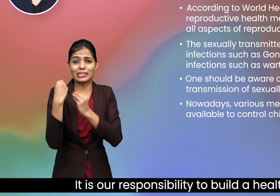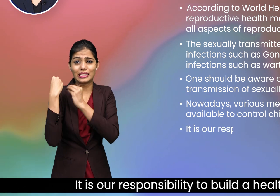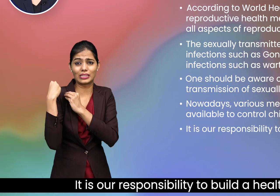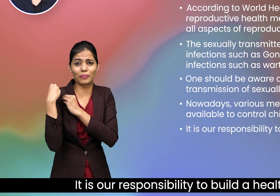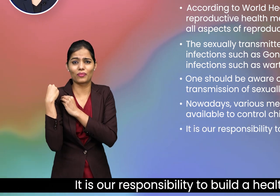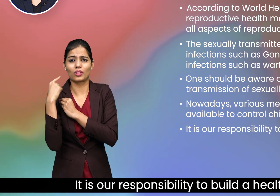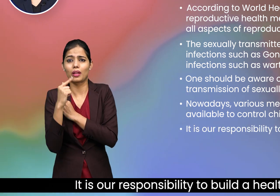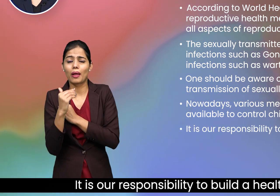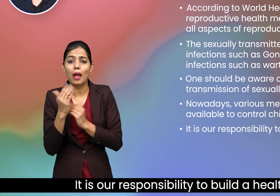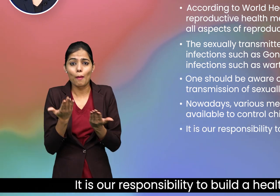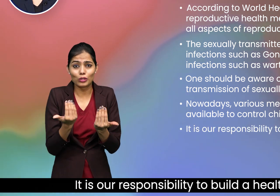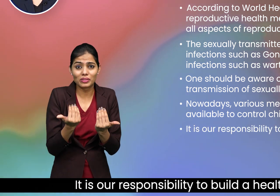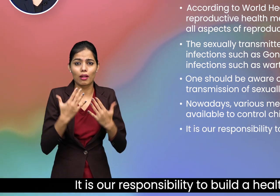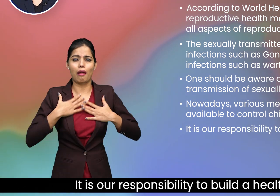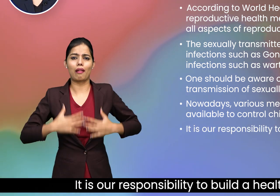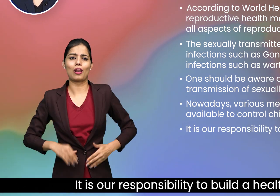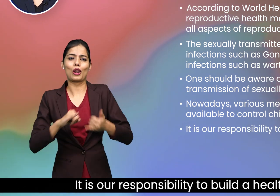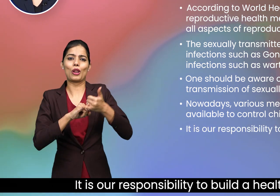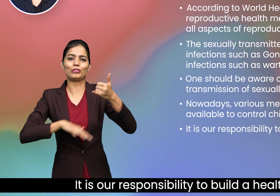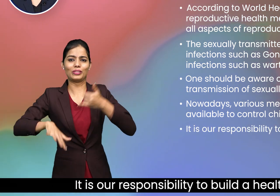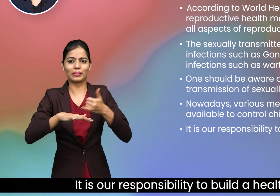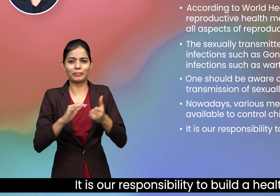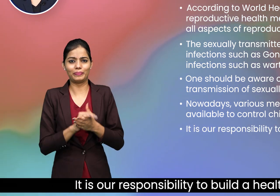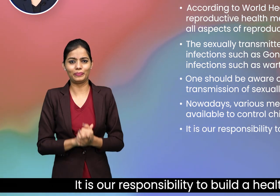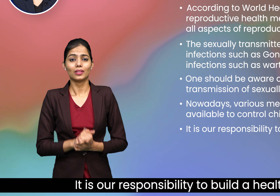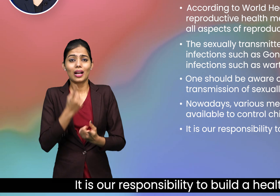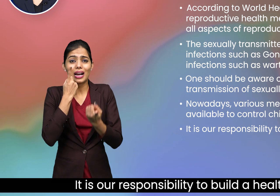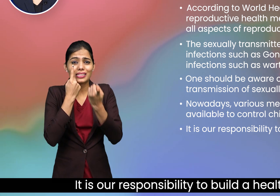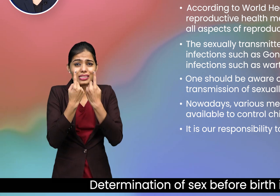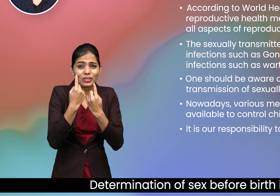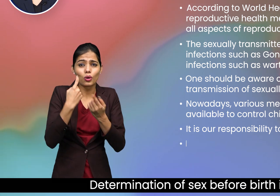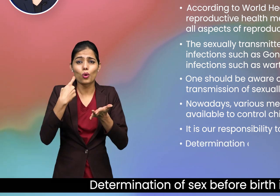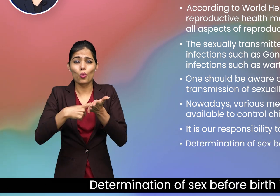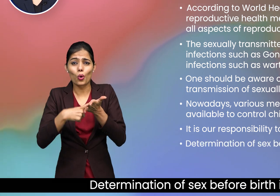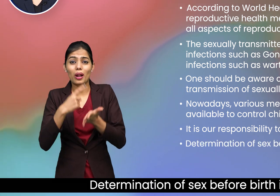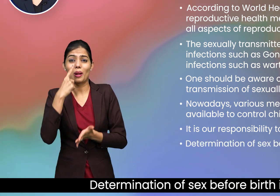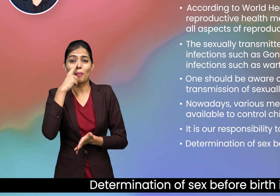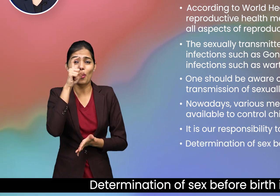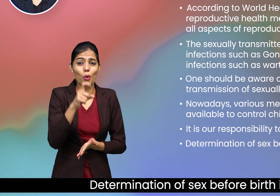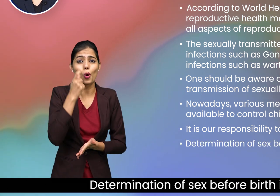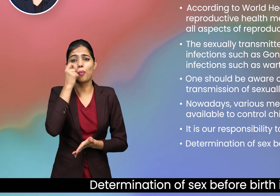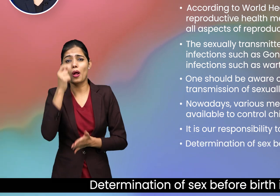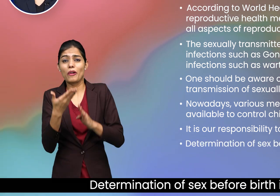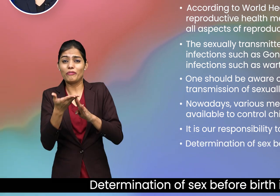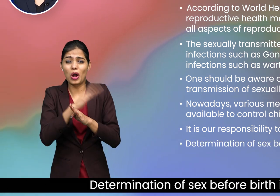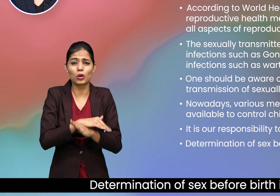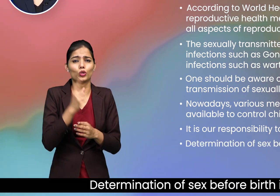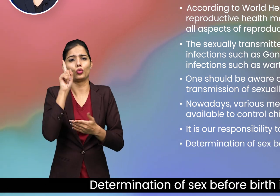It is our responsibility to build a healthy society. Determination of sex